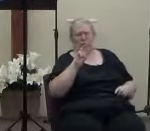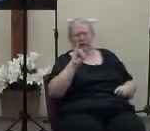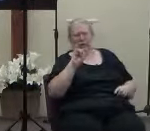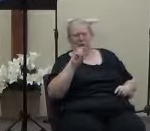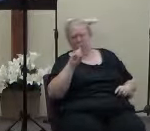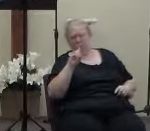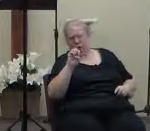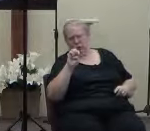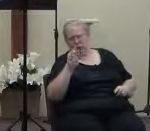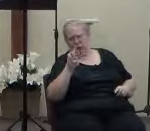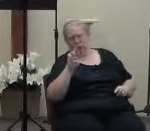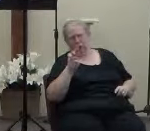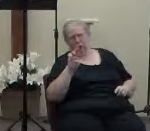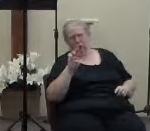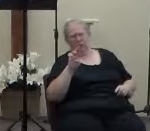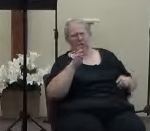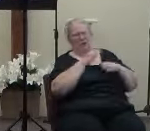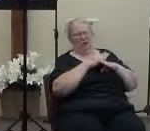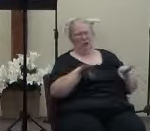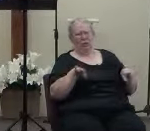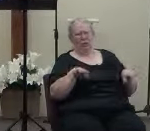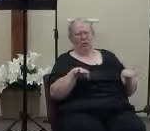Make sure it's not idle